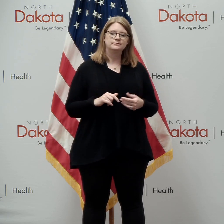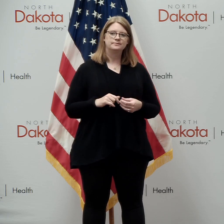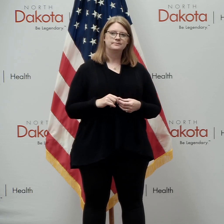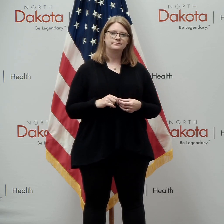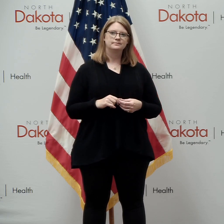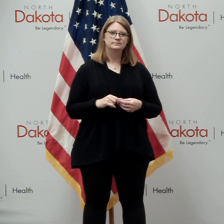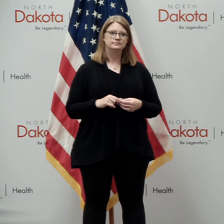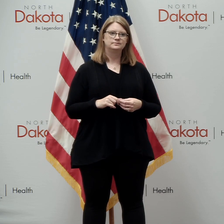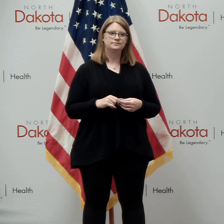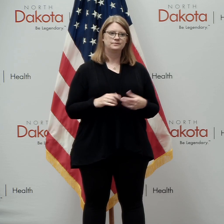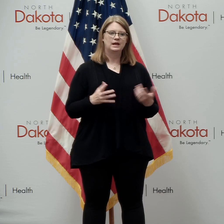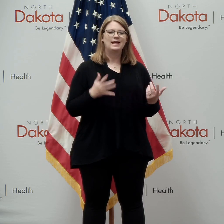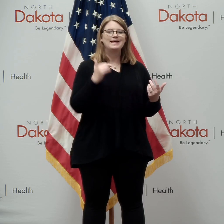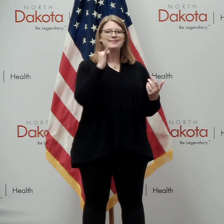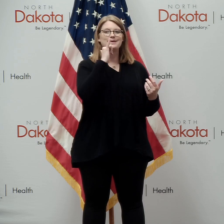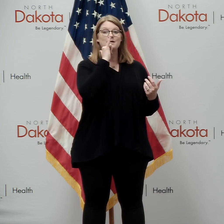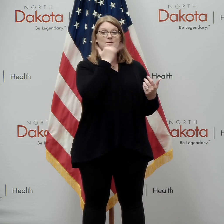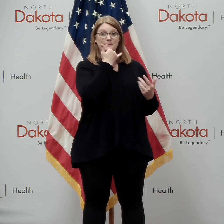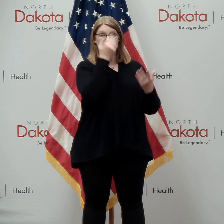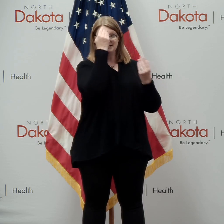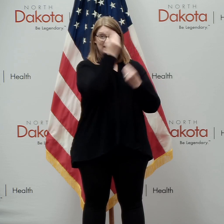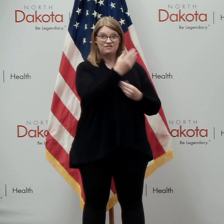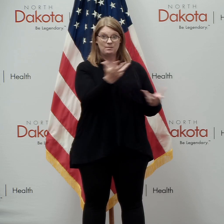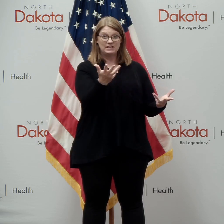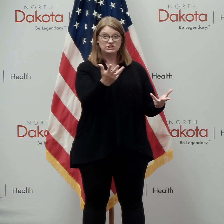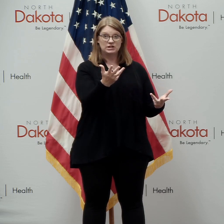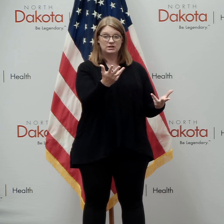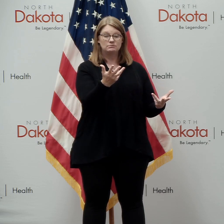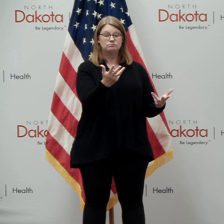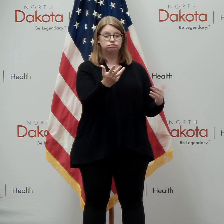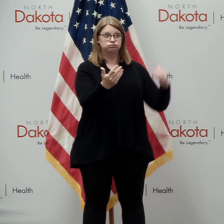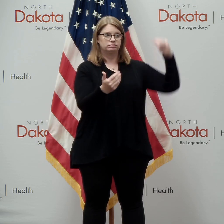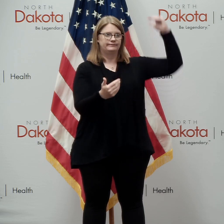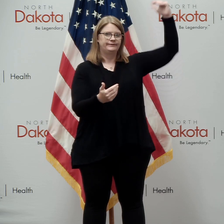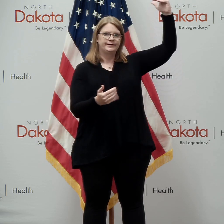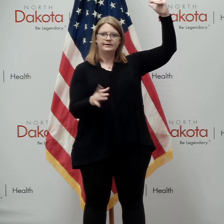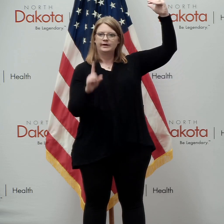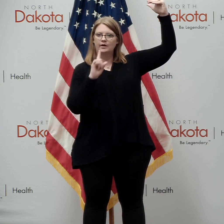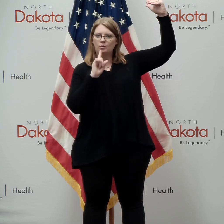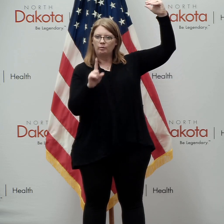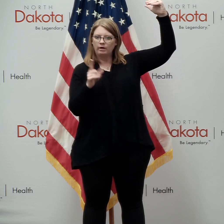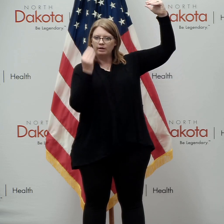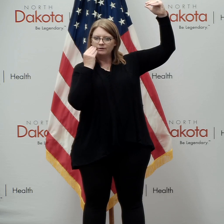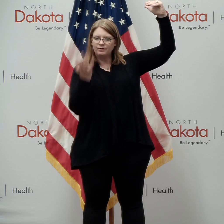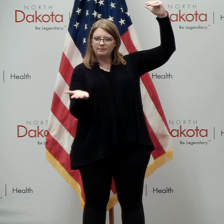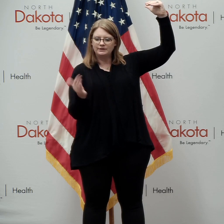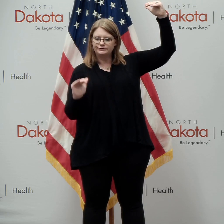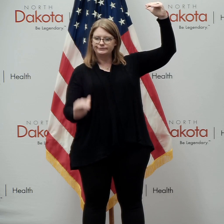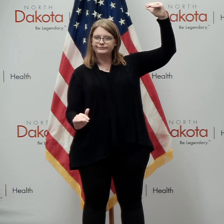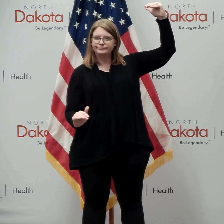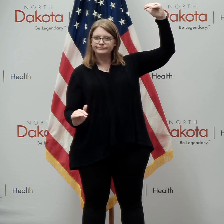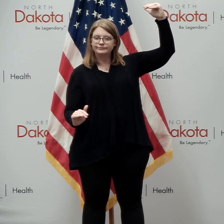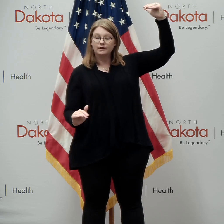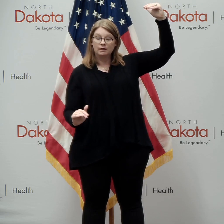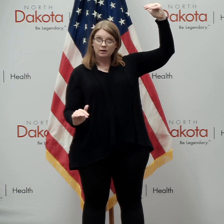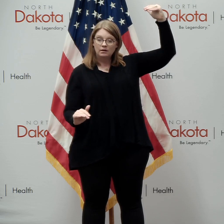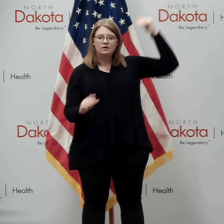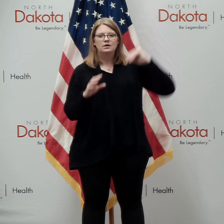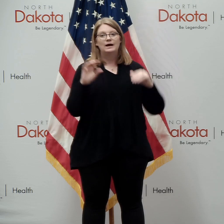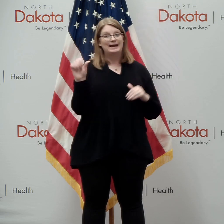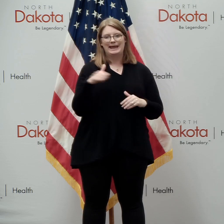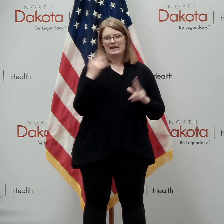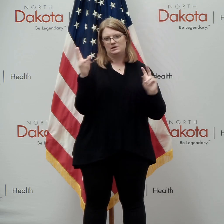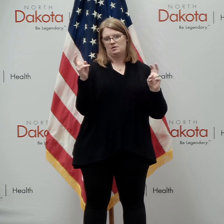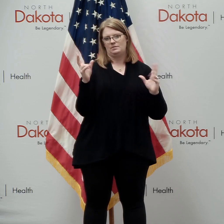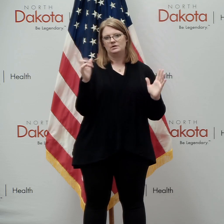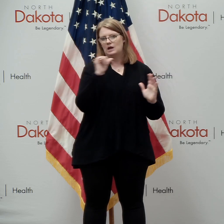of misinformation vastly exceeds the amount of actual information that's out there on just about any topic, not